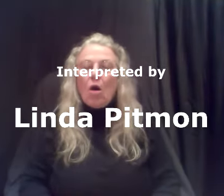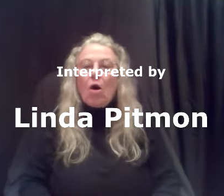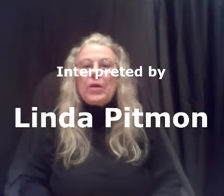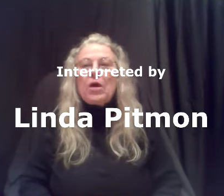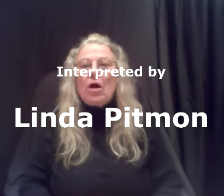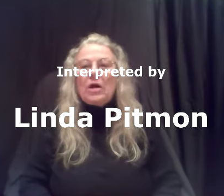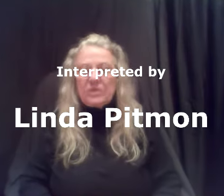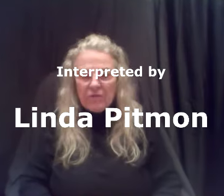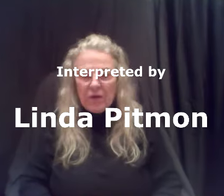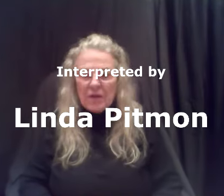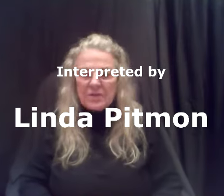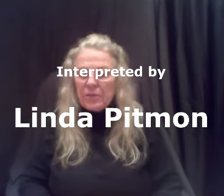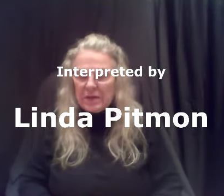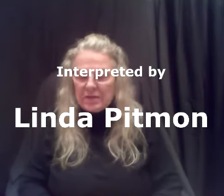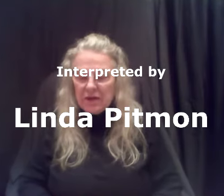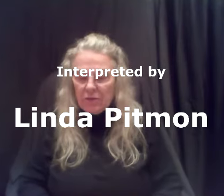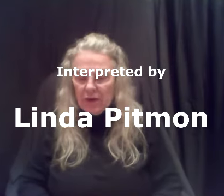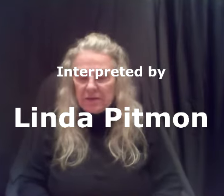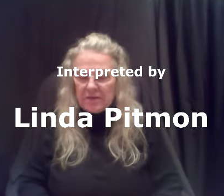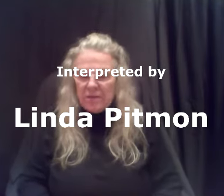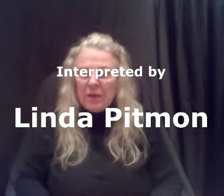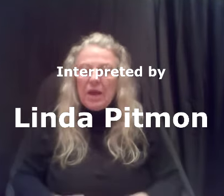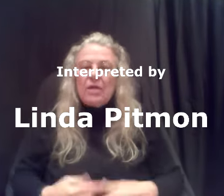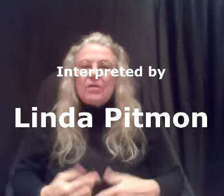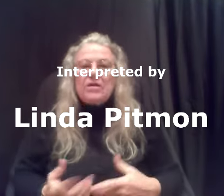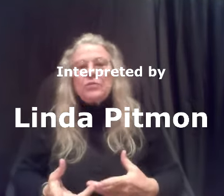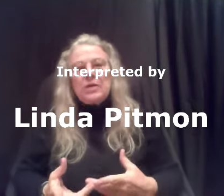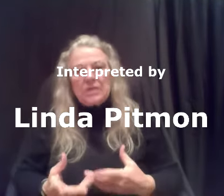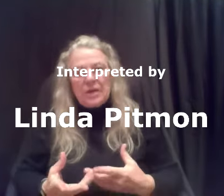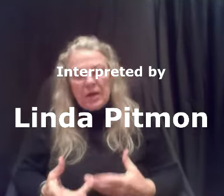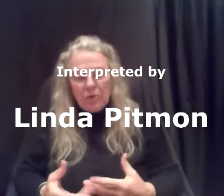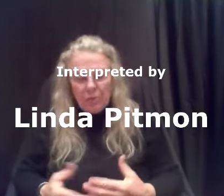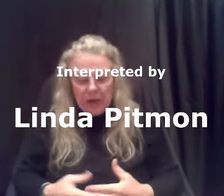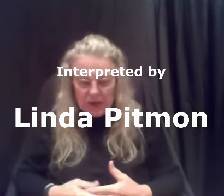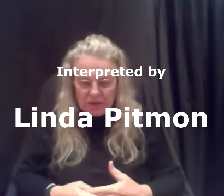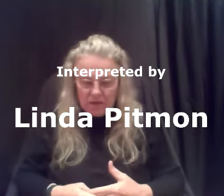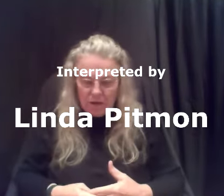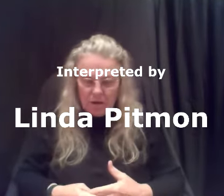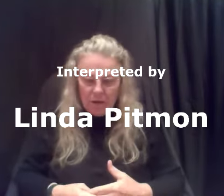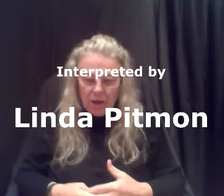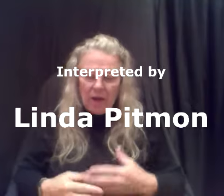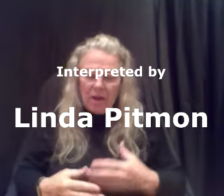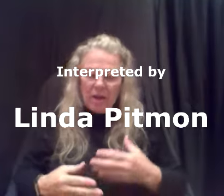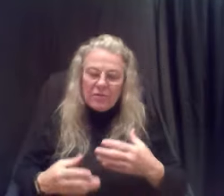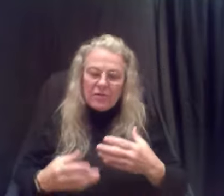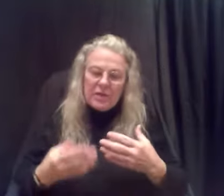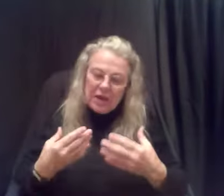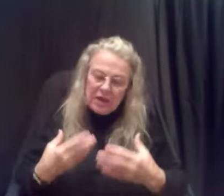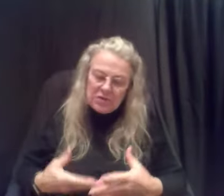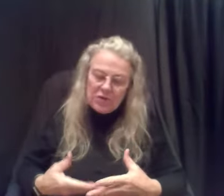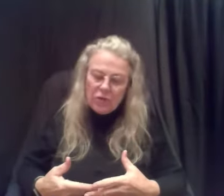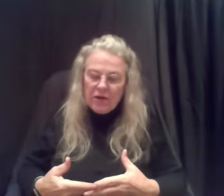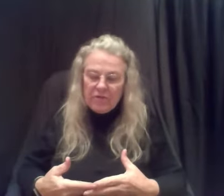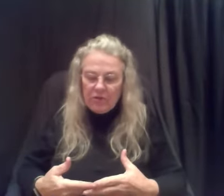All Because of God's Amazing Grace. This one is an intermediate song. It is three